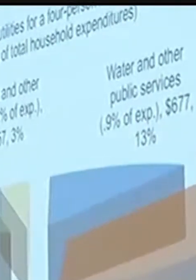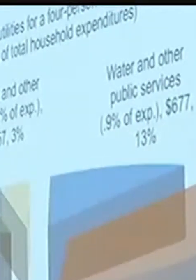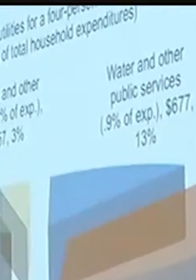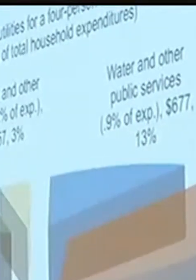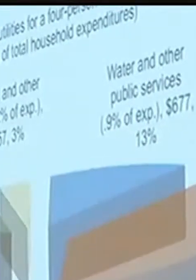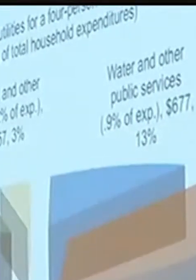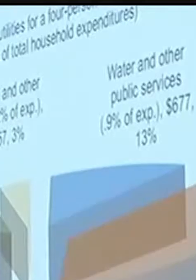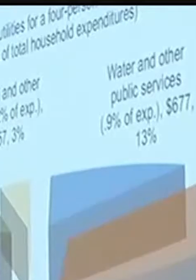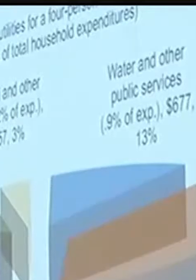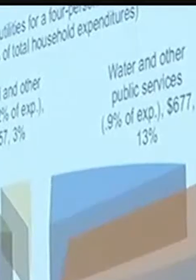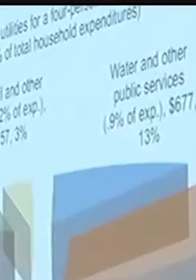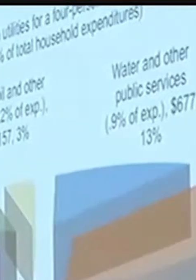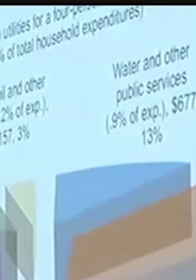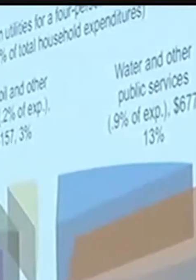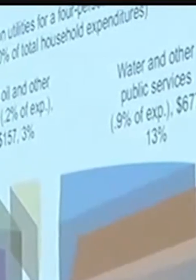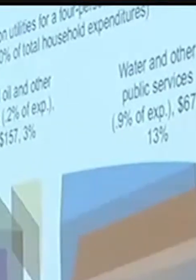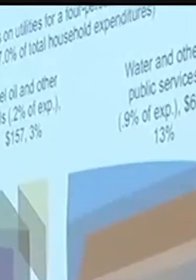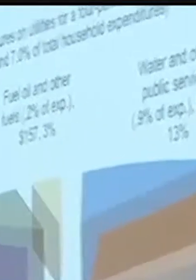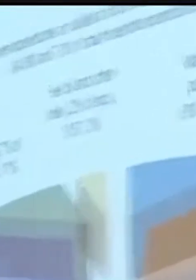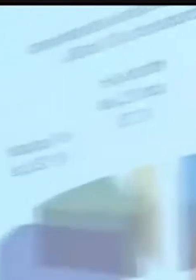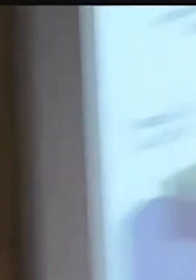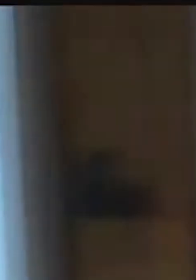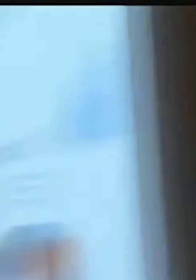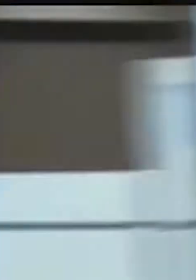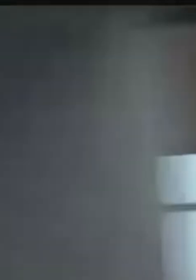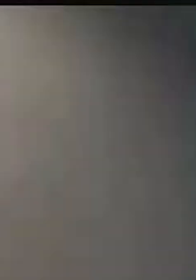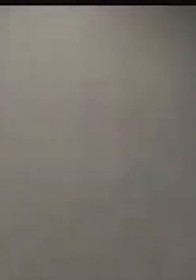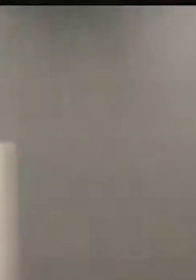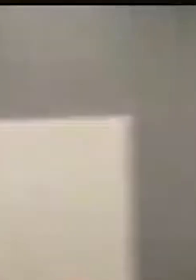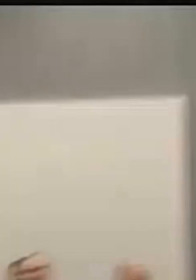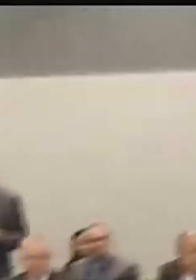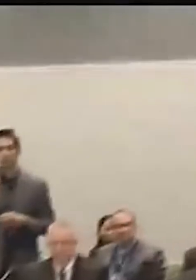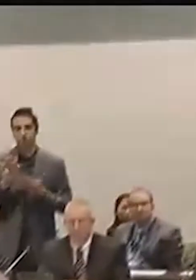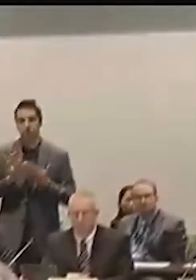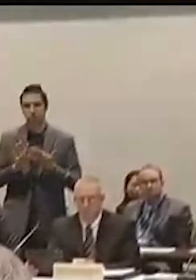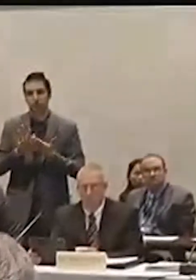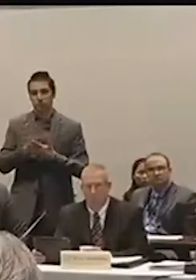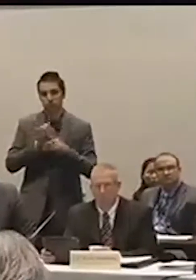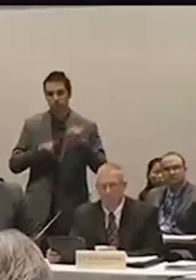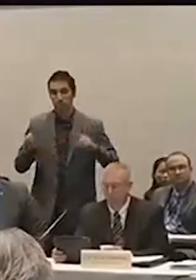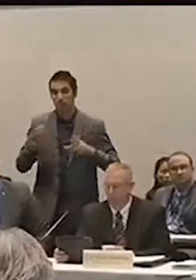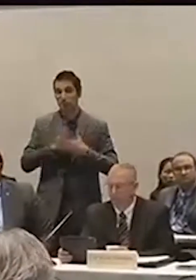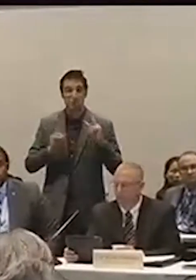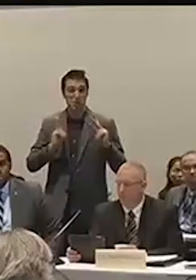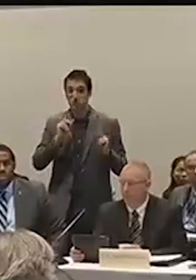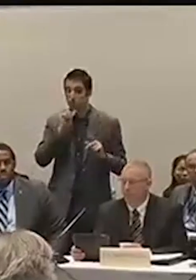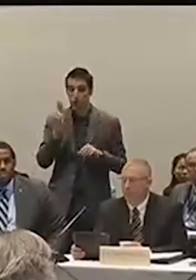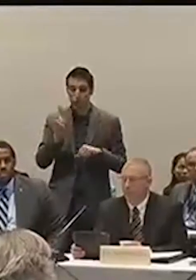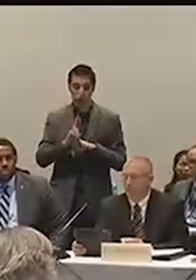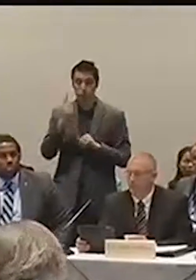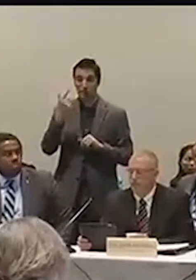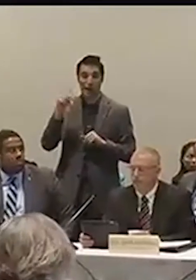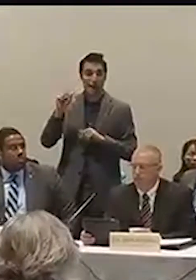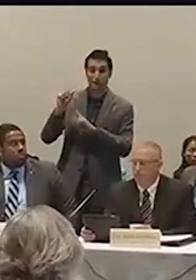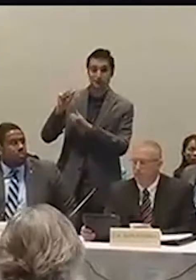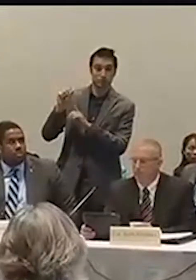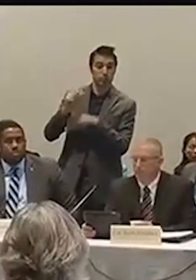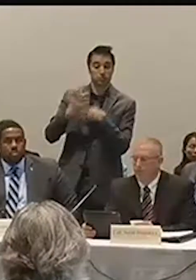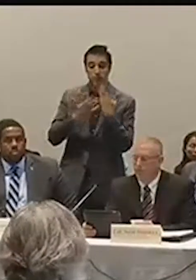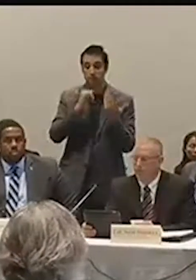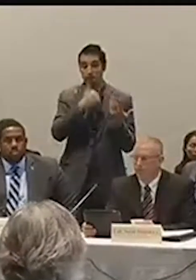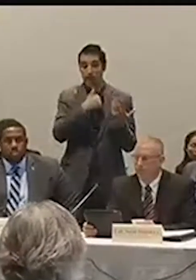course, averages mask a lot of variation. And so some people might not have a gas bill if they don't have gas heat, or they might not pay a